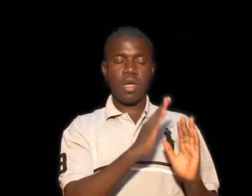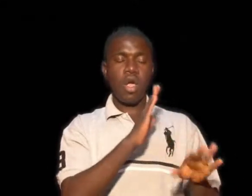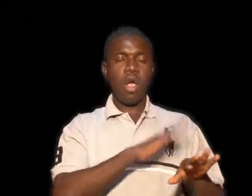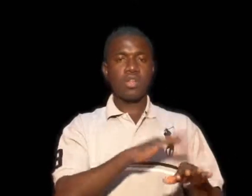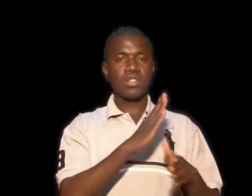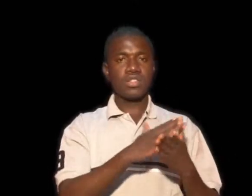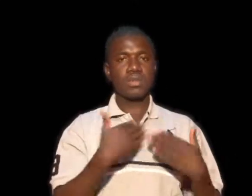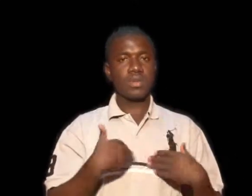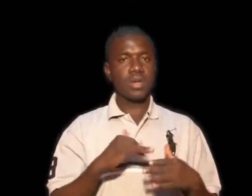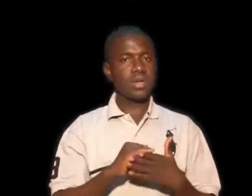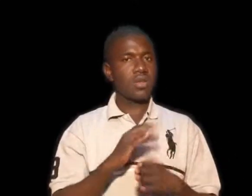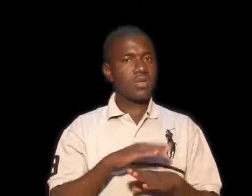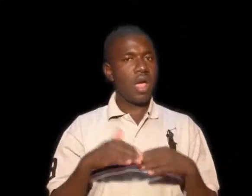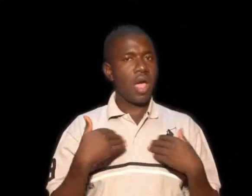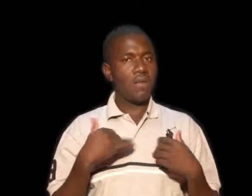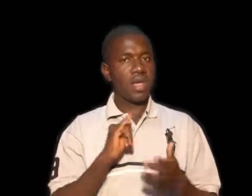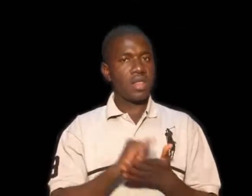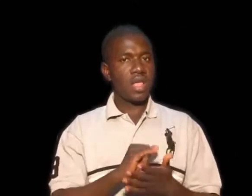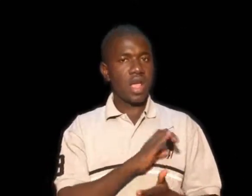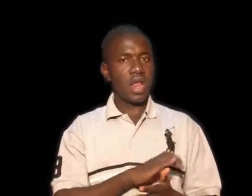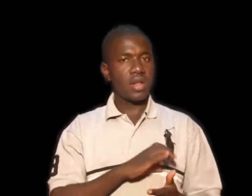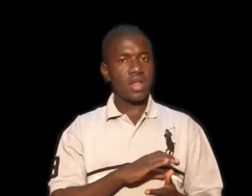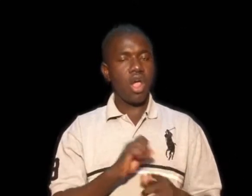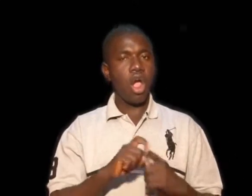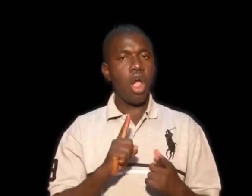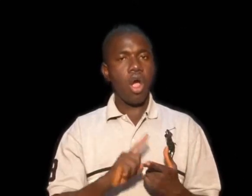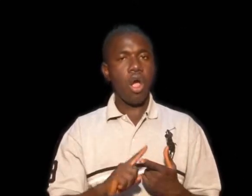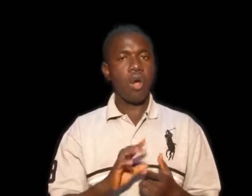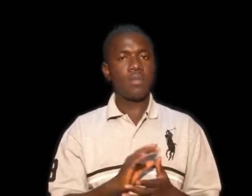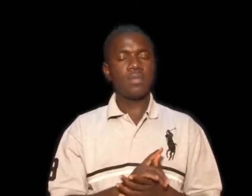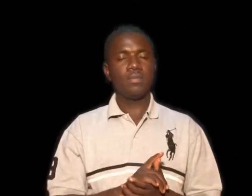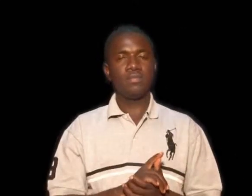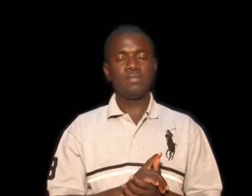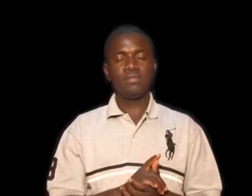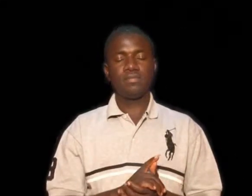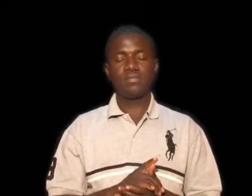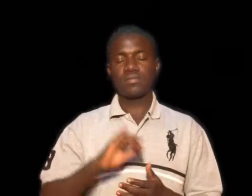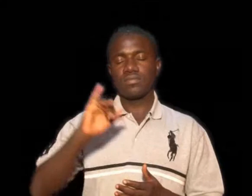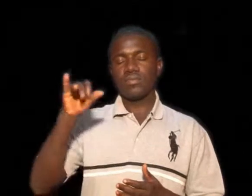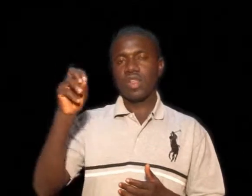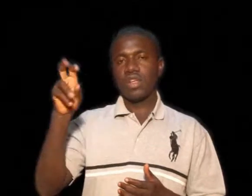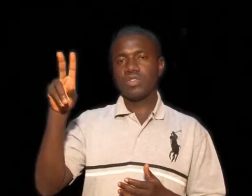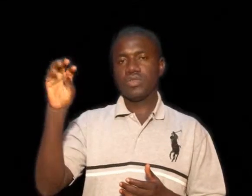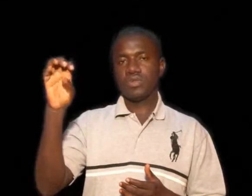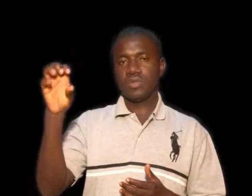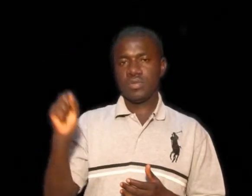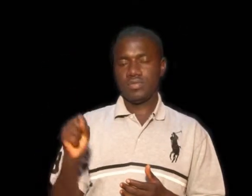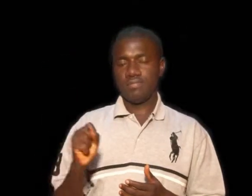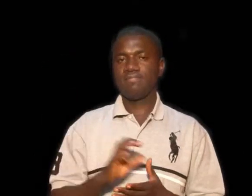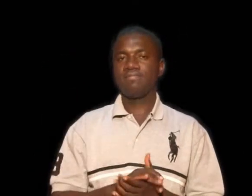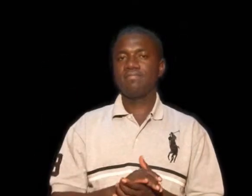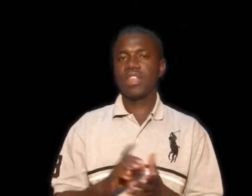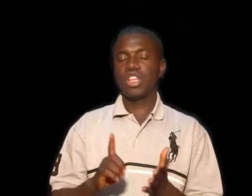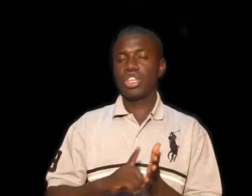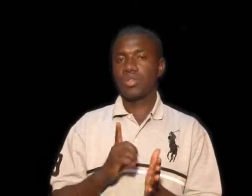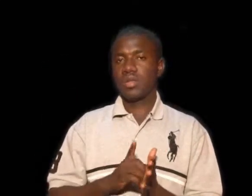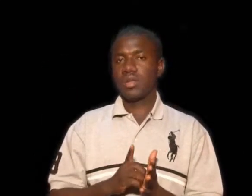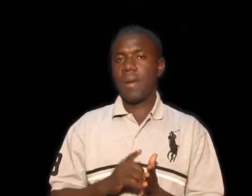comparison with someone who does not have that characteristic or condition. In bracket, Jones and Webster,